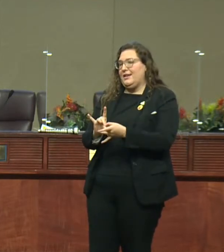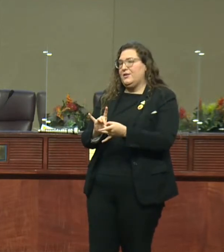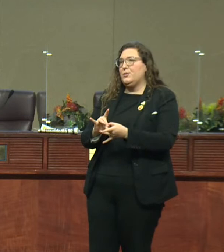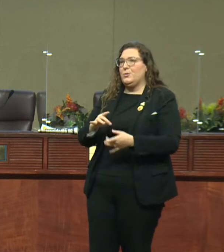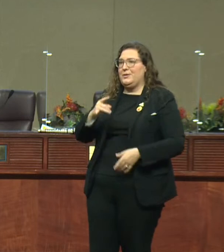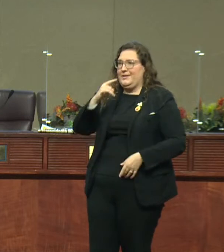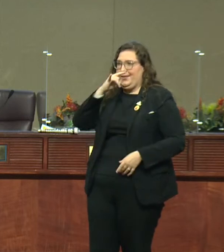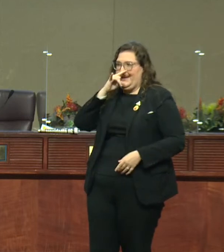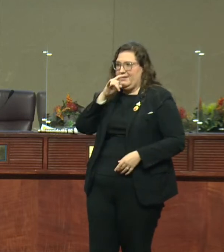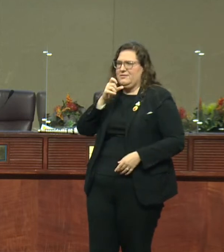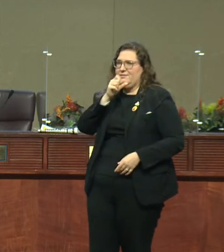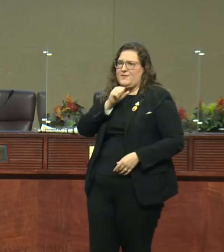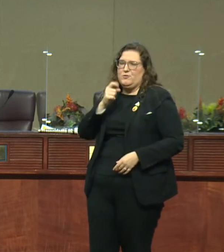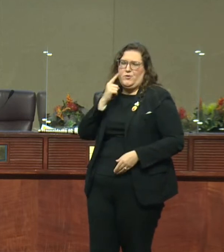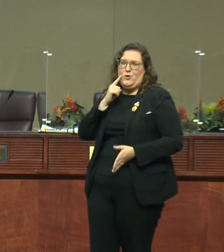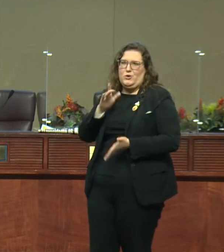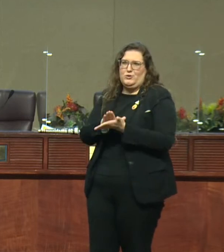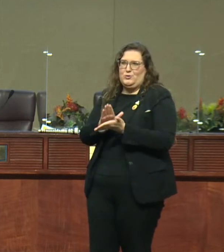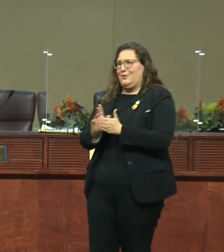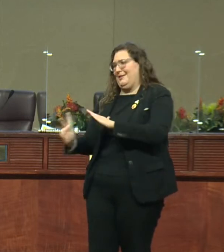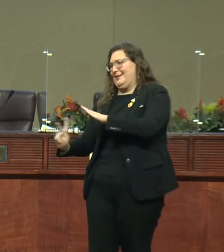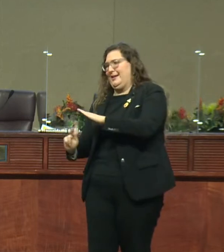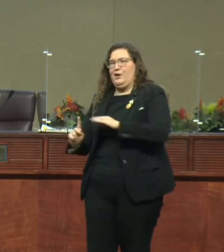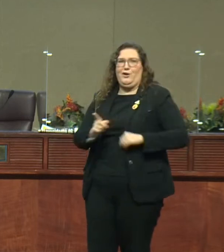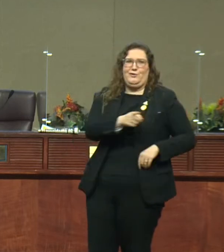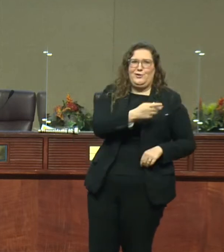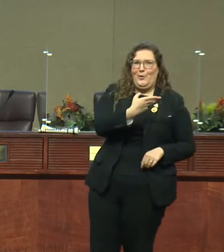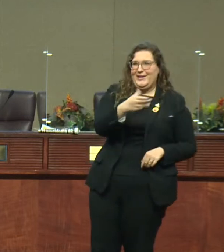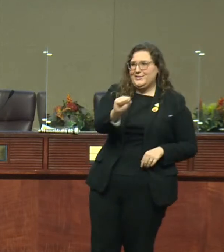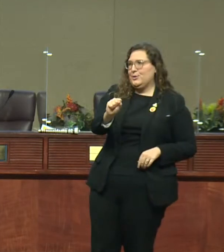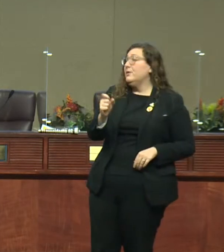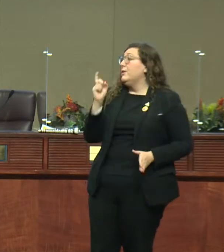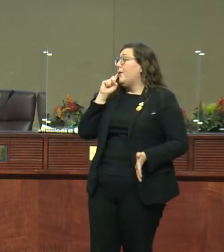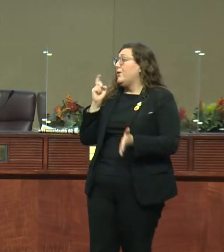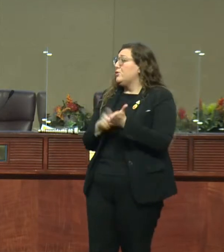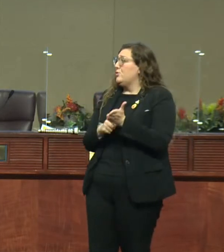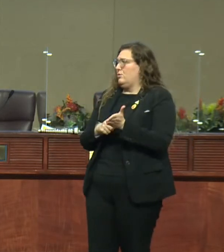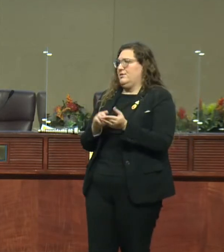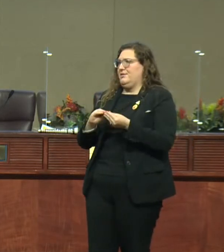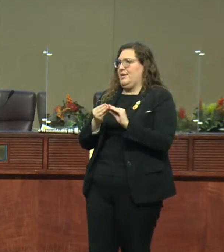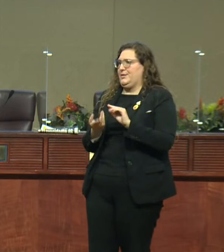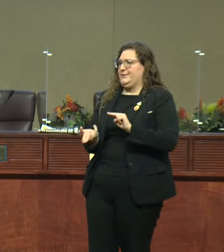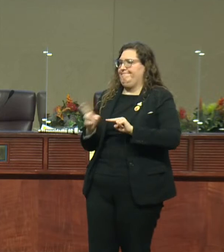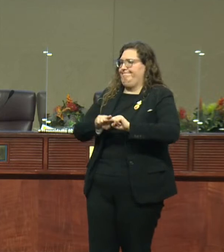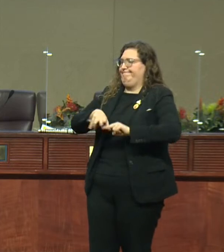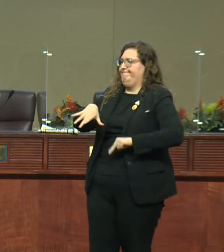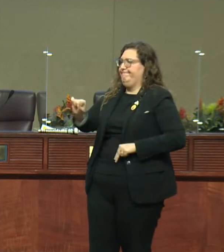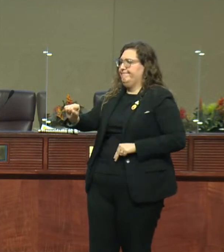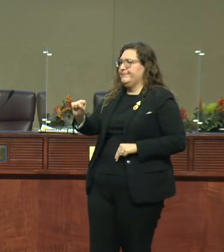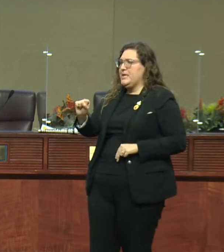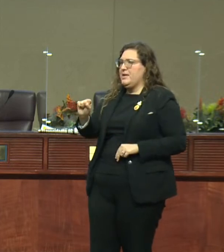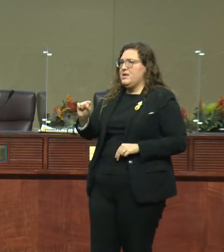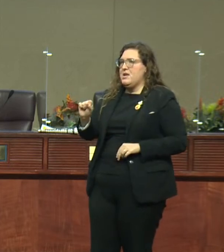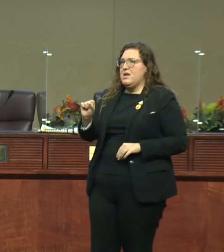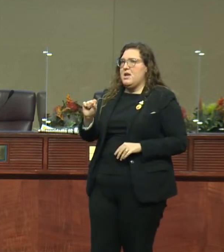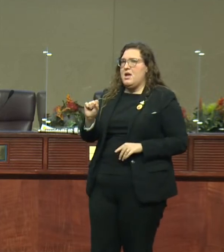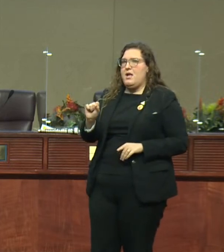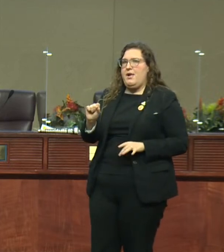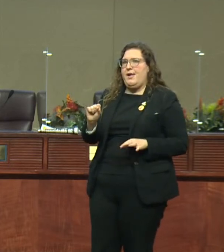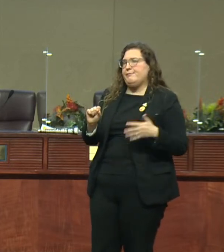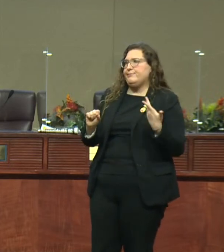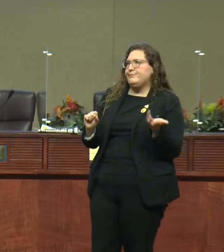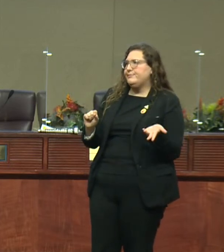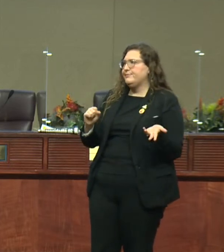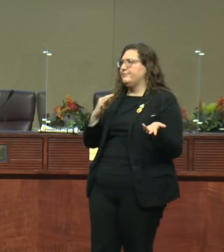in school-age children, and kind of that we saw overall there's been an increase since September. What is